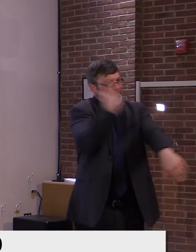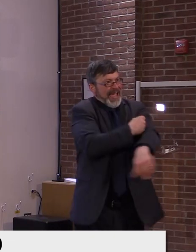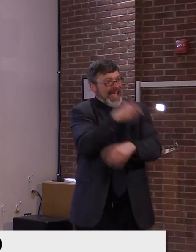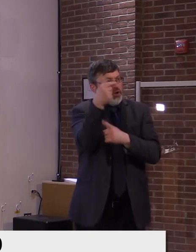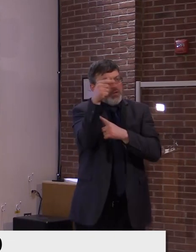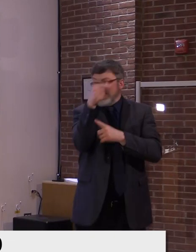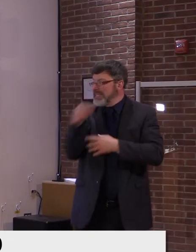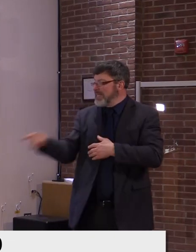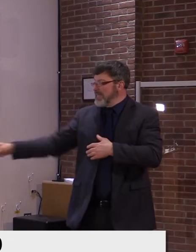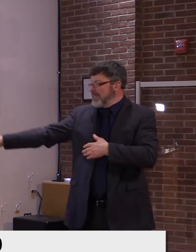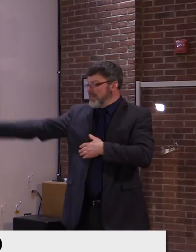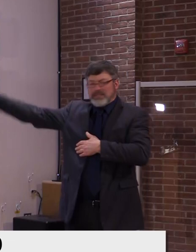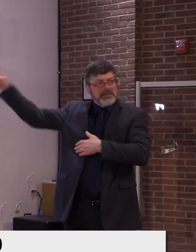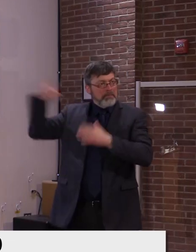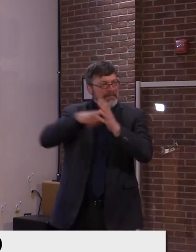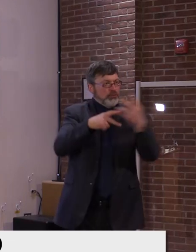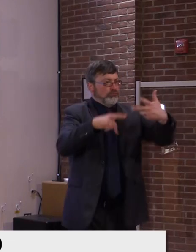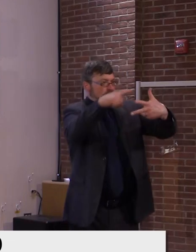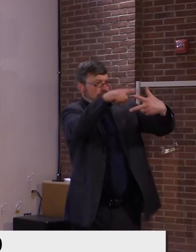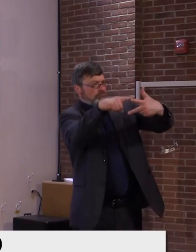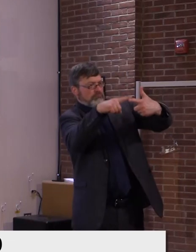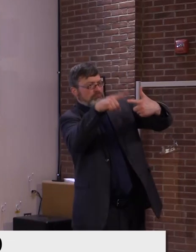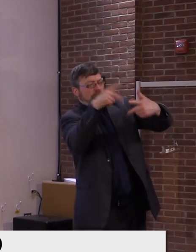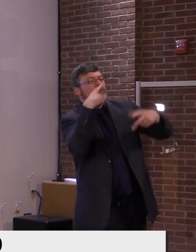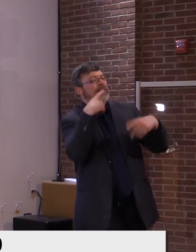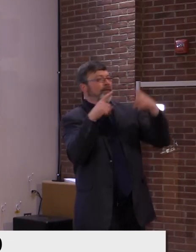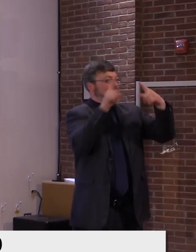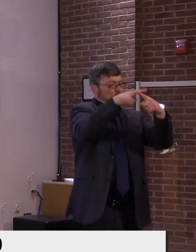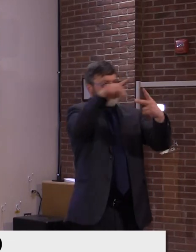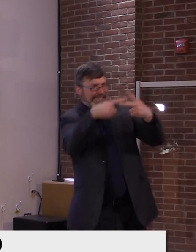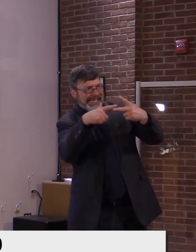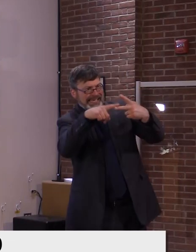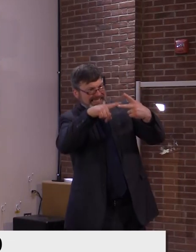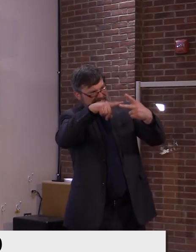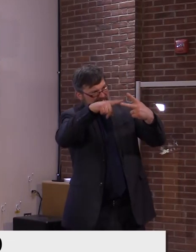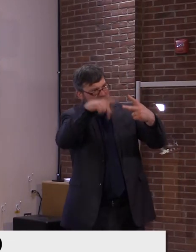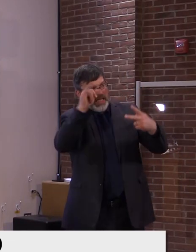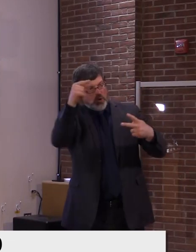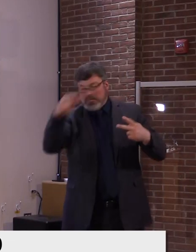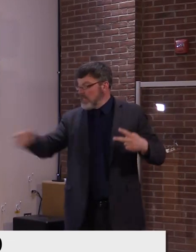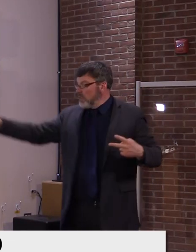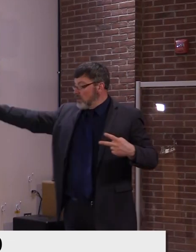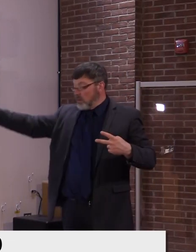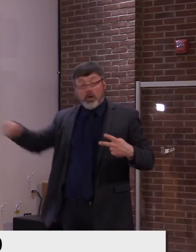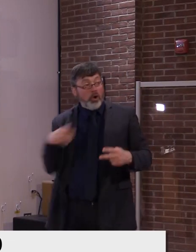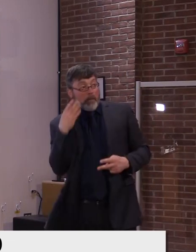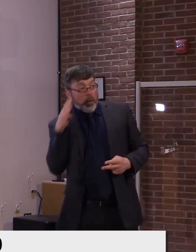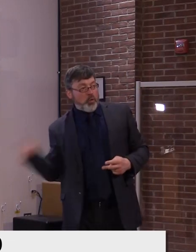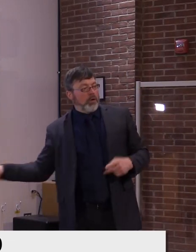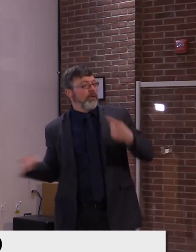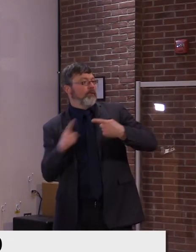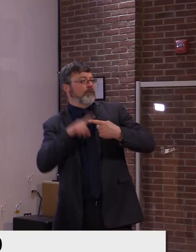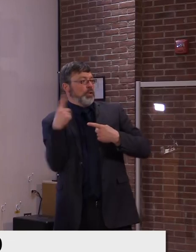highest percentages of its 65 and older population that has started or completed vaccination, standing at